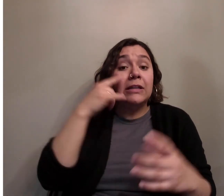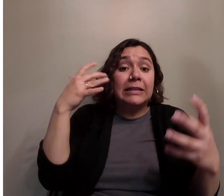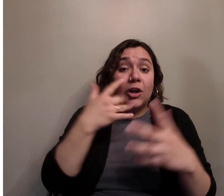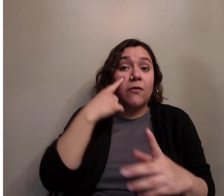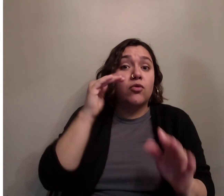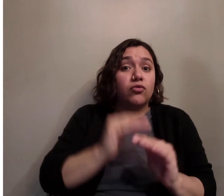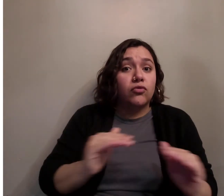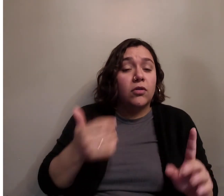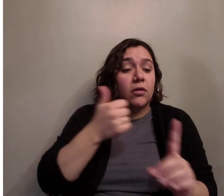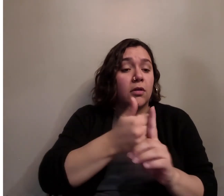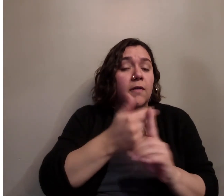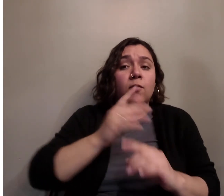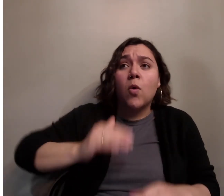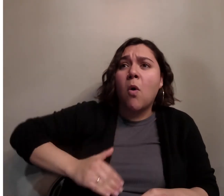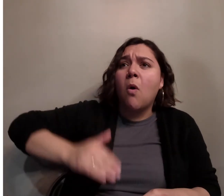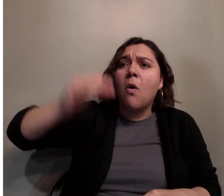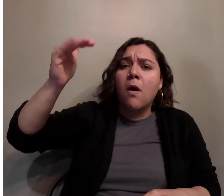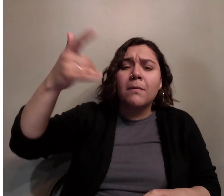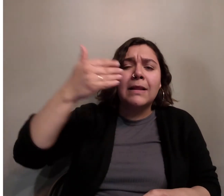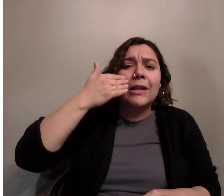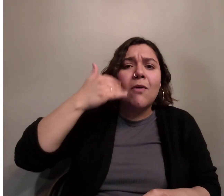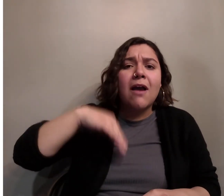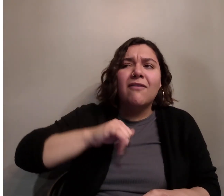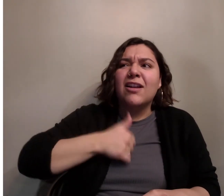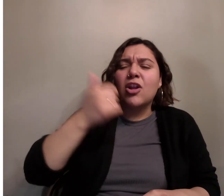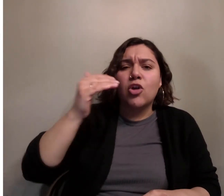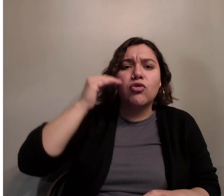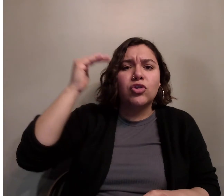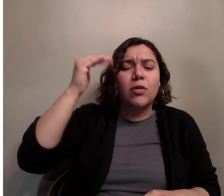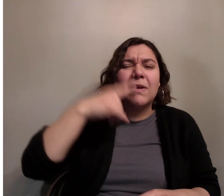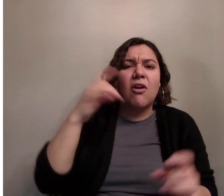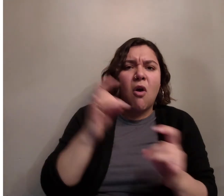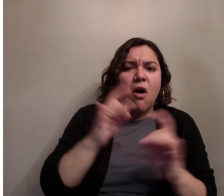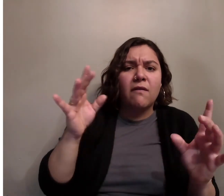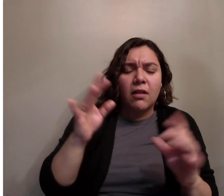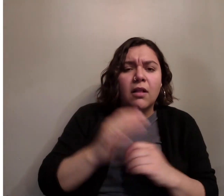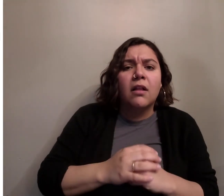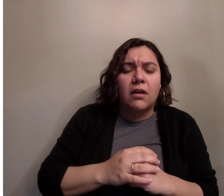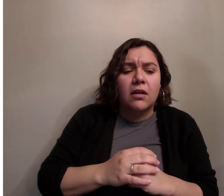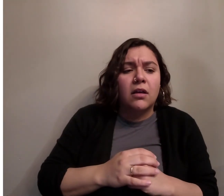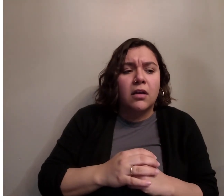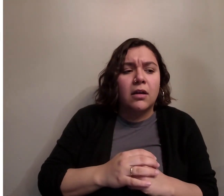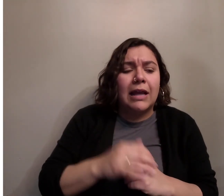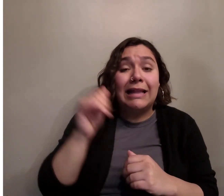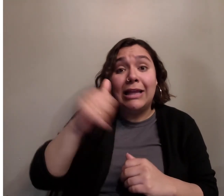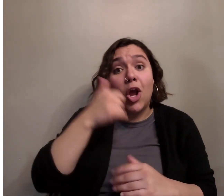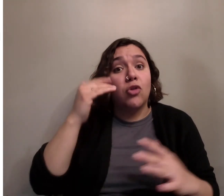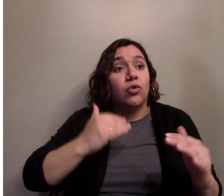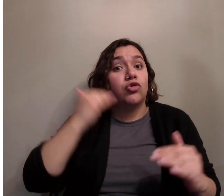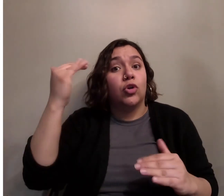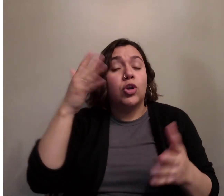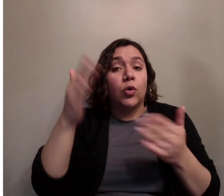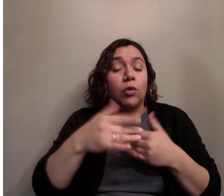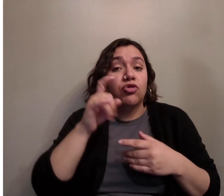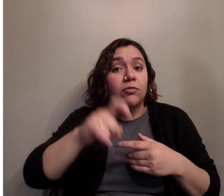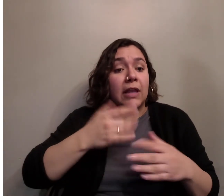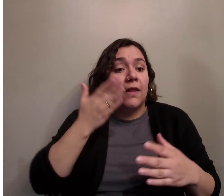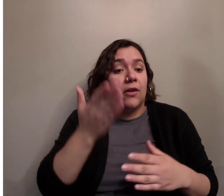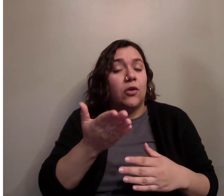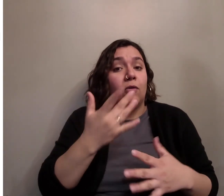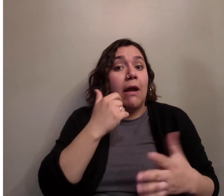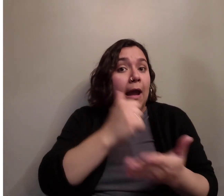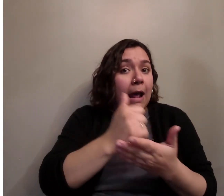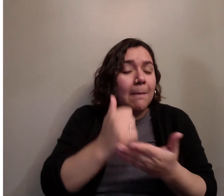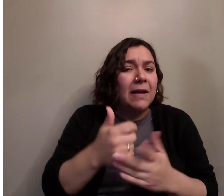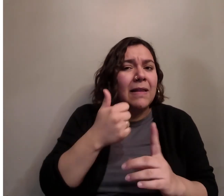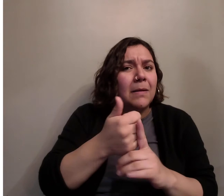it's scary for little kids to grow up where there's another adult being horrible and the other adults in the